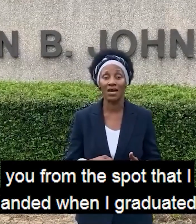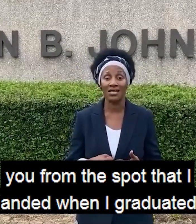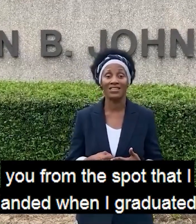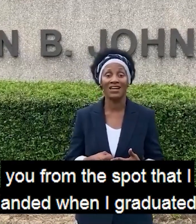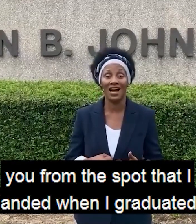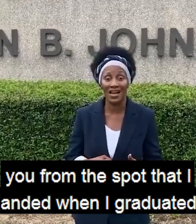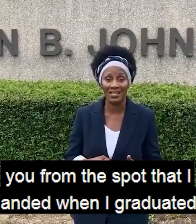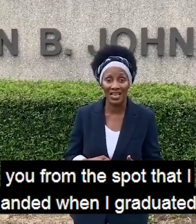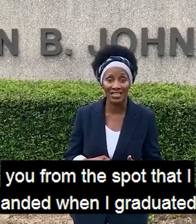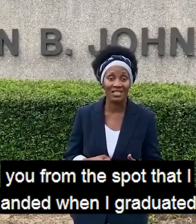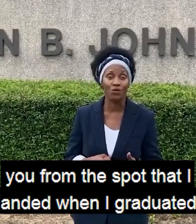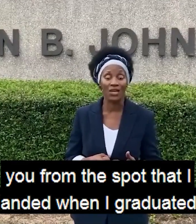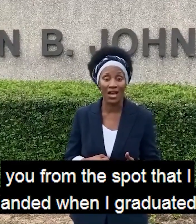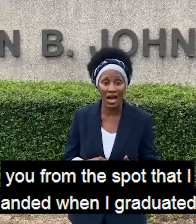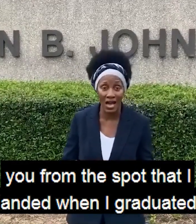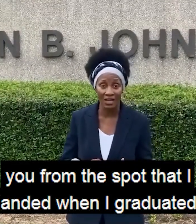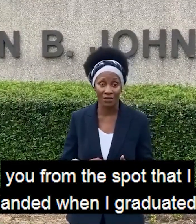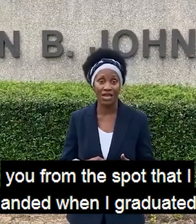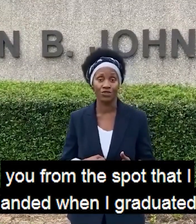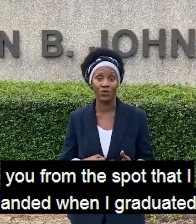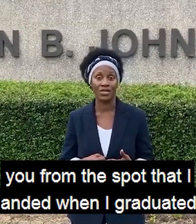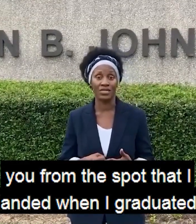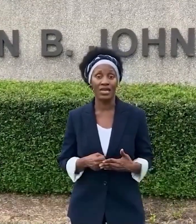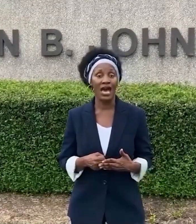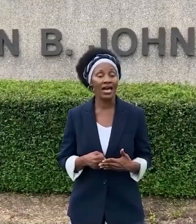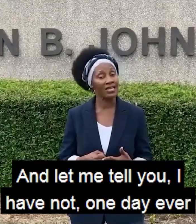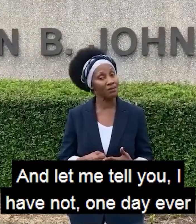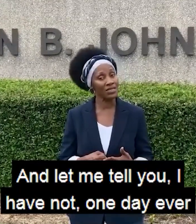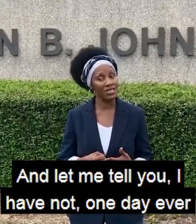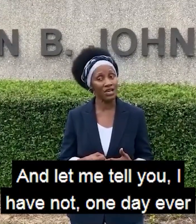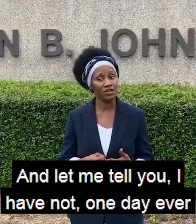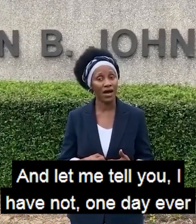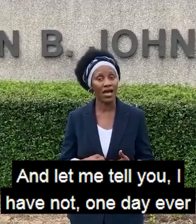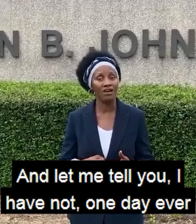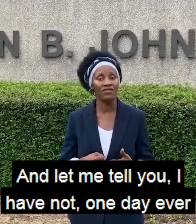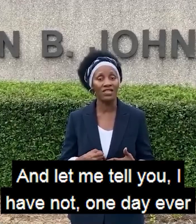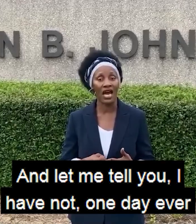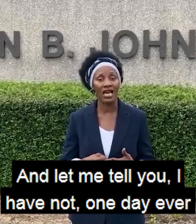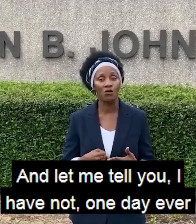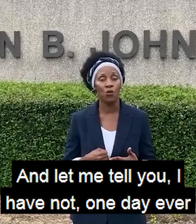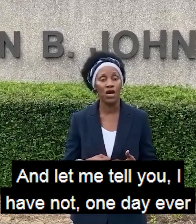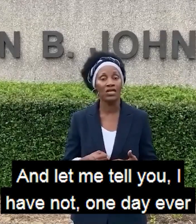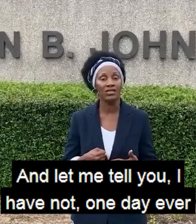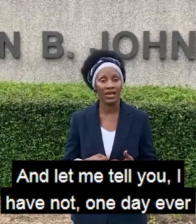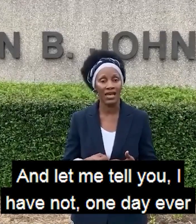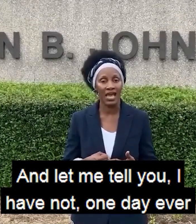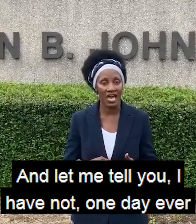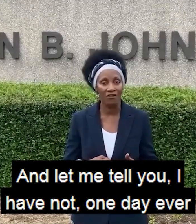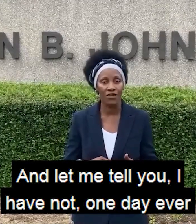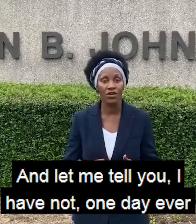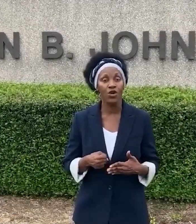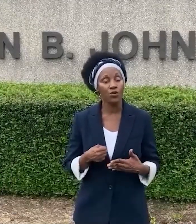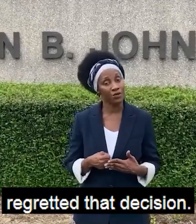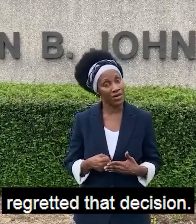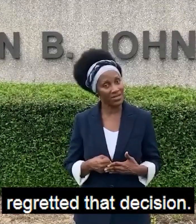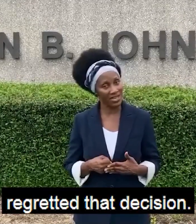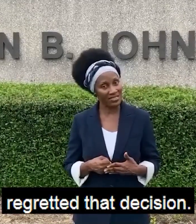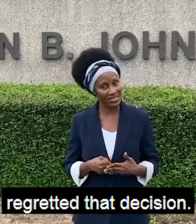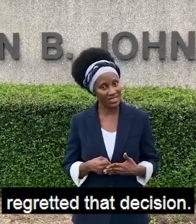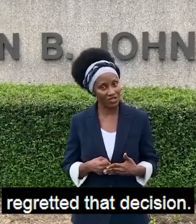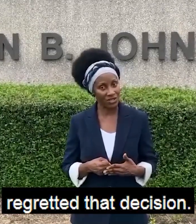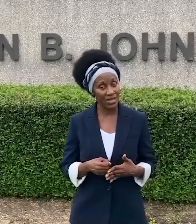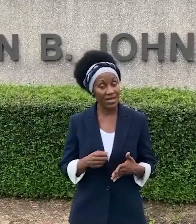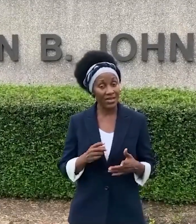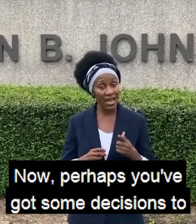from the spot that I landed when I graduated. And let me tell you, I have not one day ever regretted